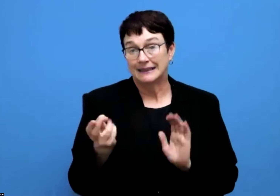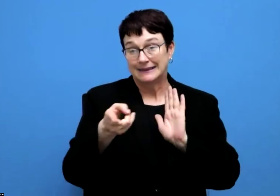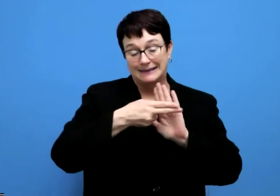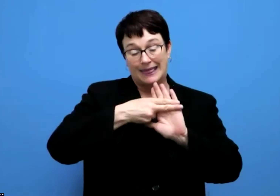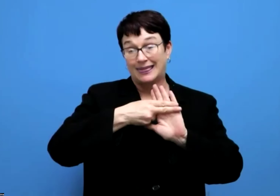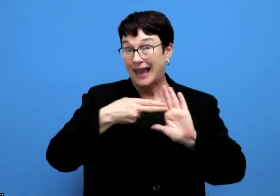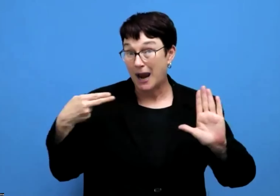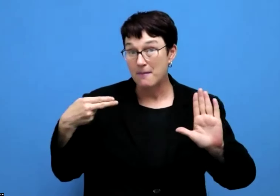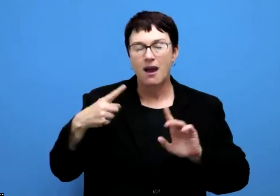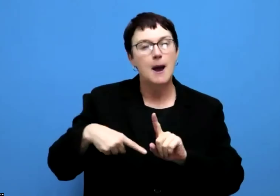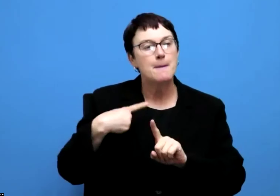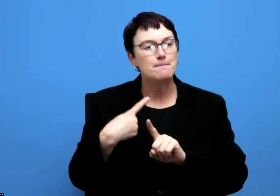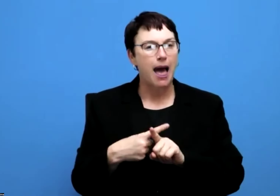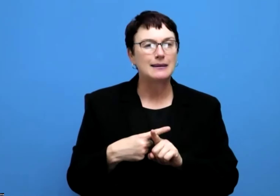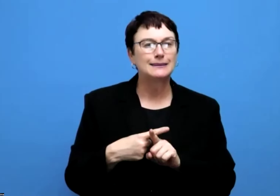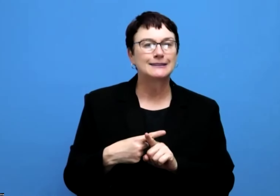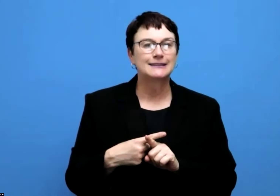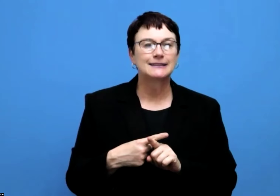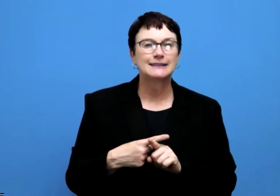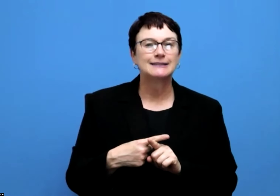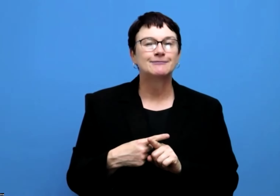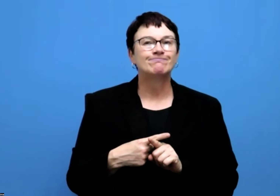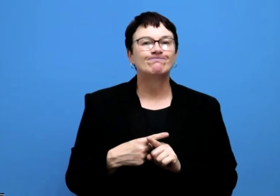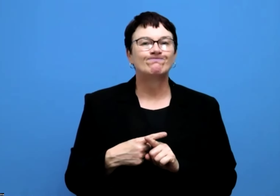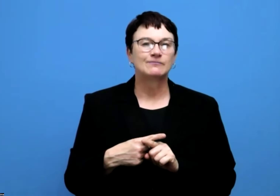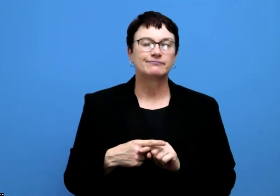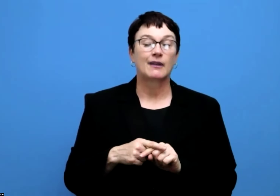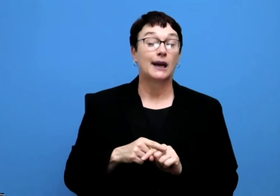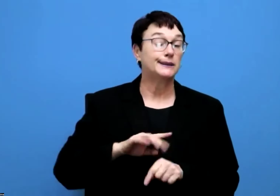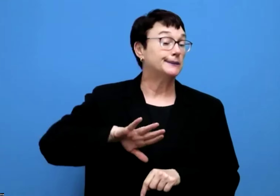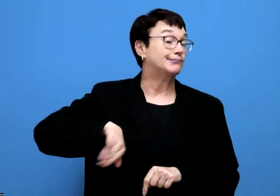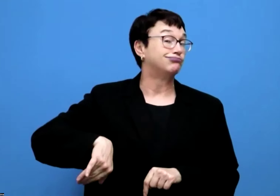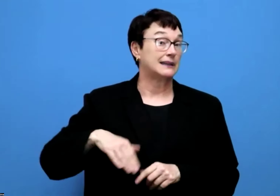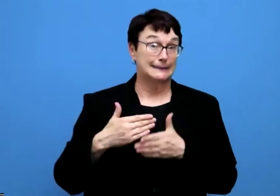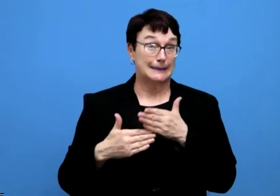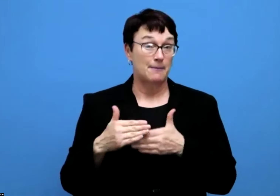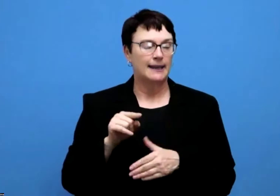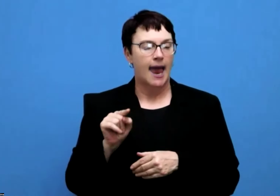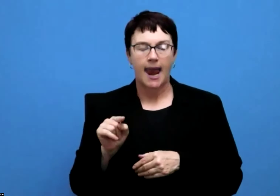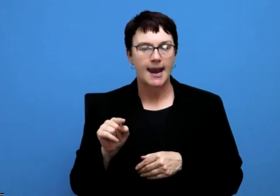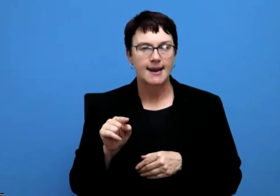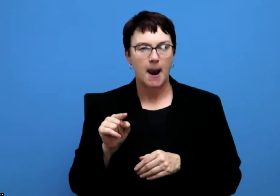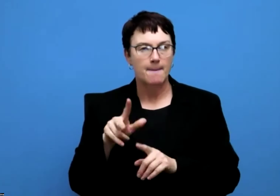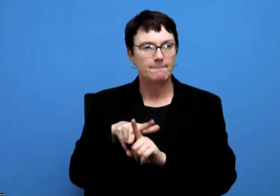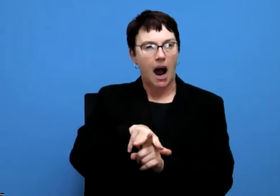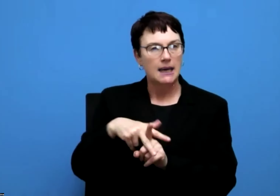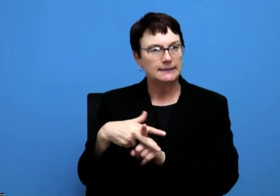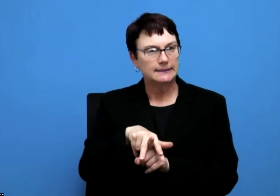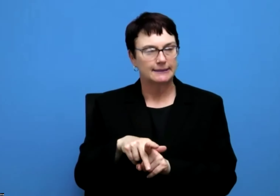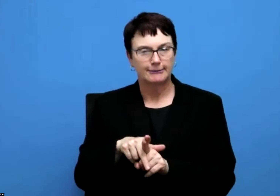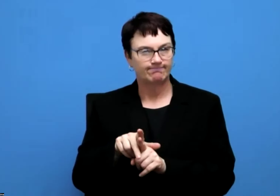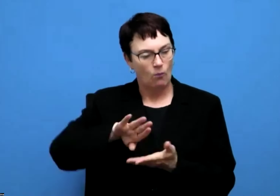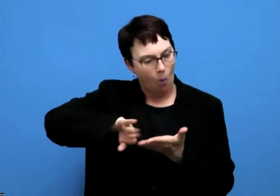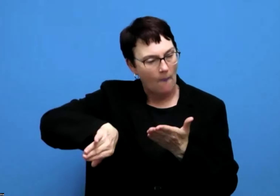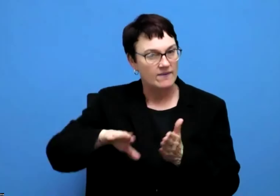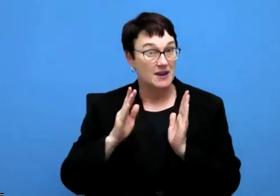WISH addresses stigma and bias through inclusive social behaviour change approaches. They are co-designed with OPDs, and under this